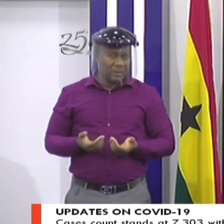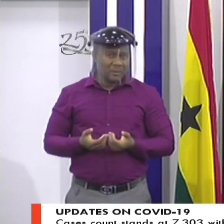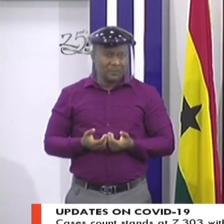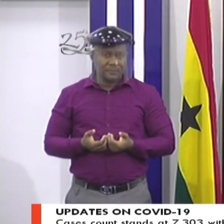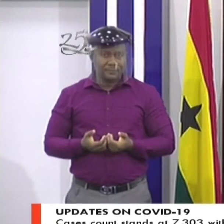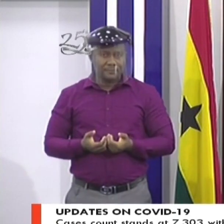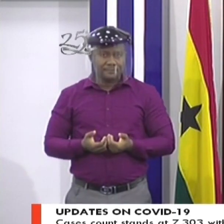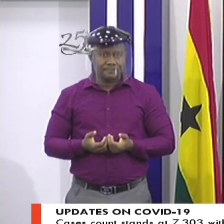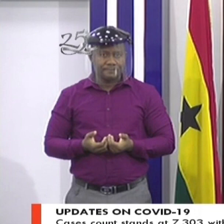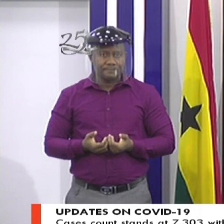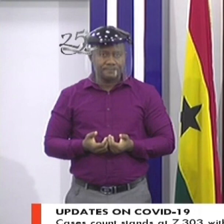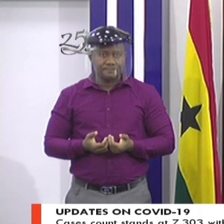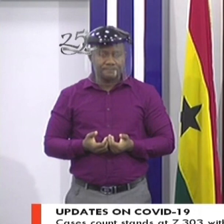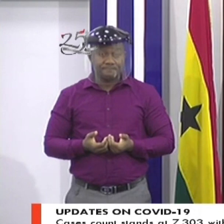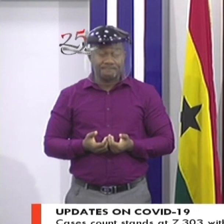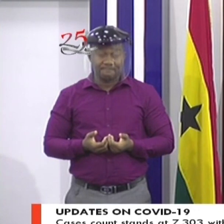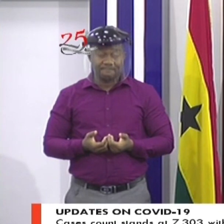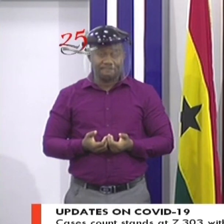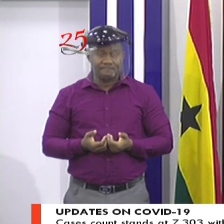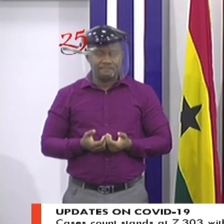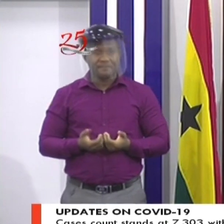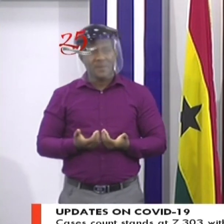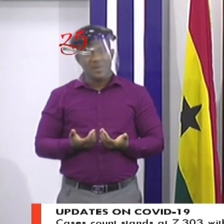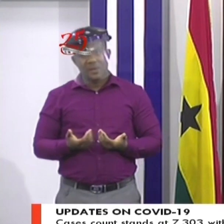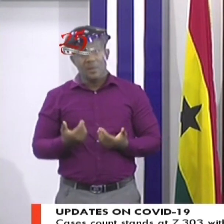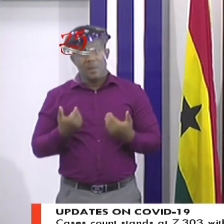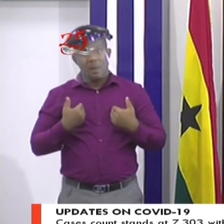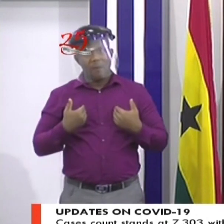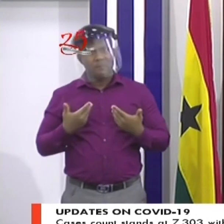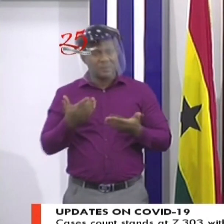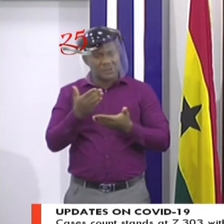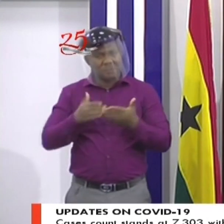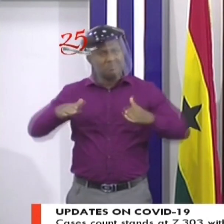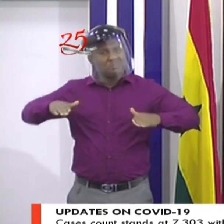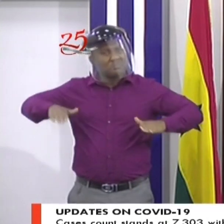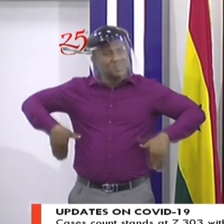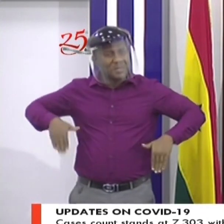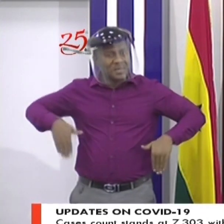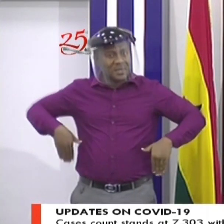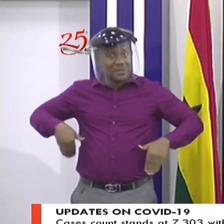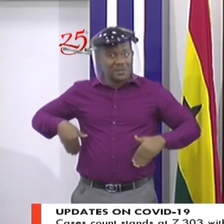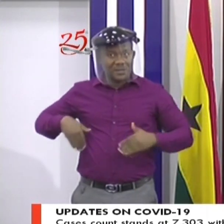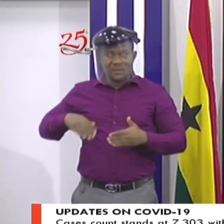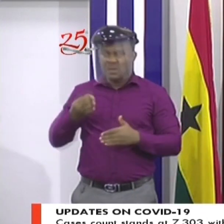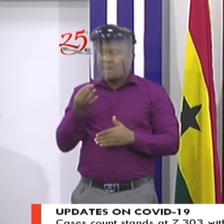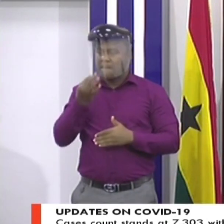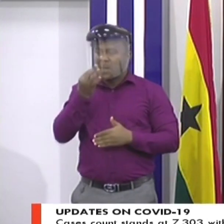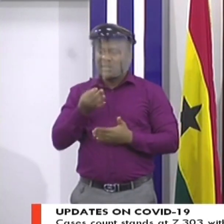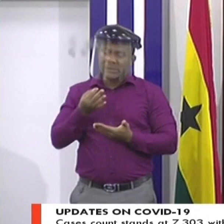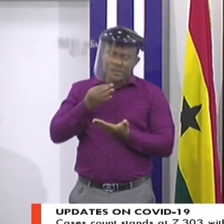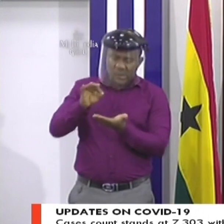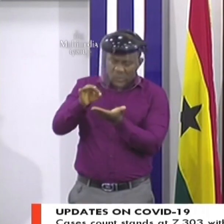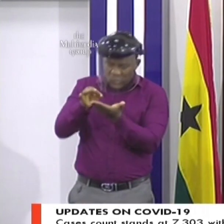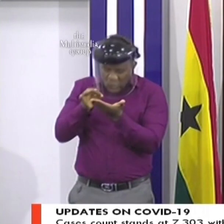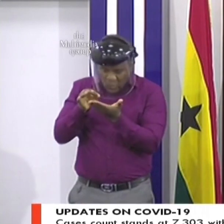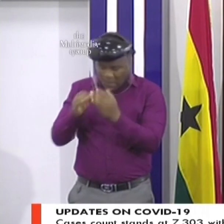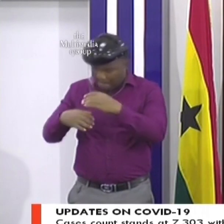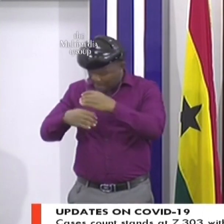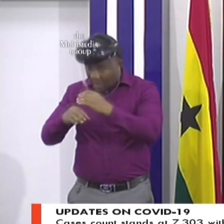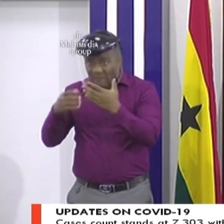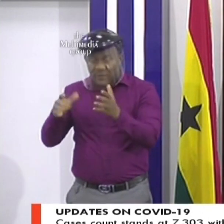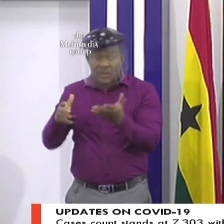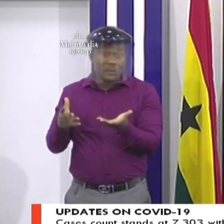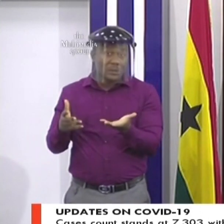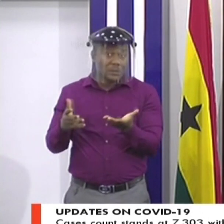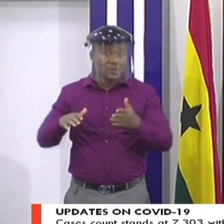The delays that we do have, initially it was quite intense. It's been